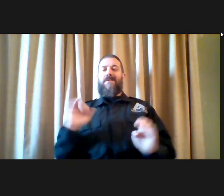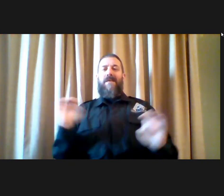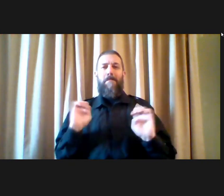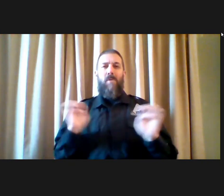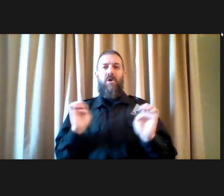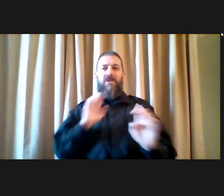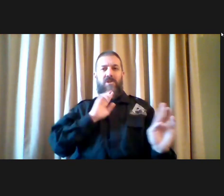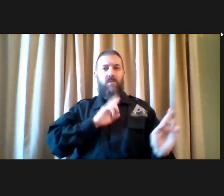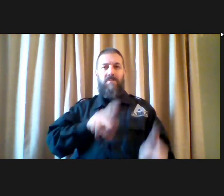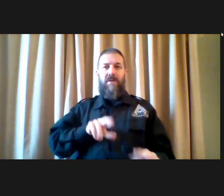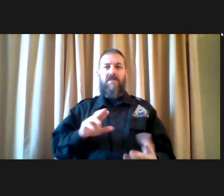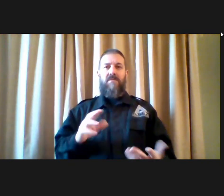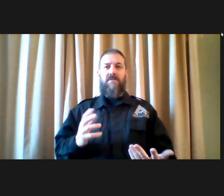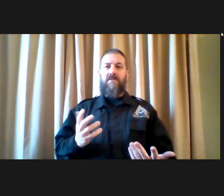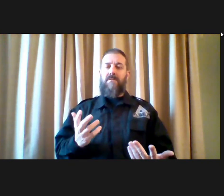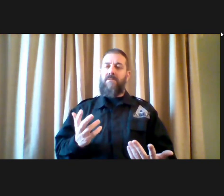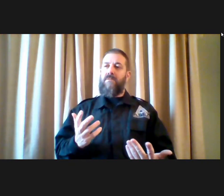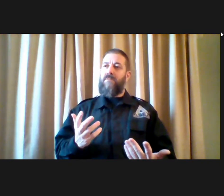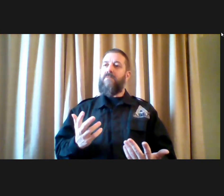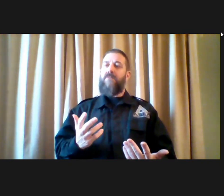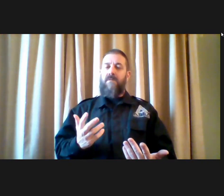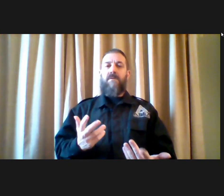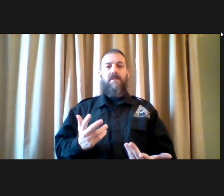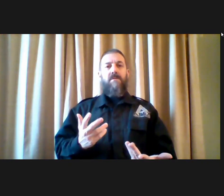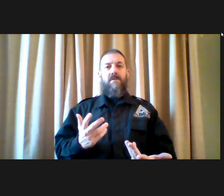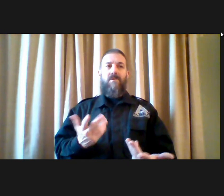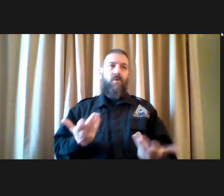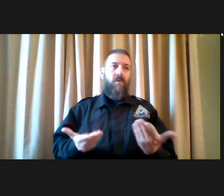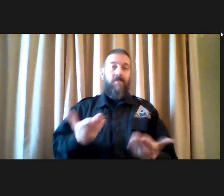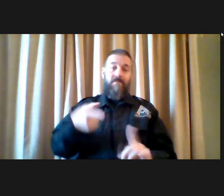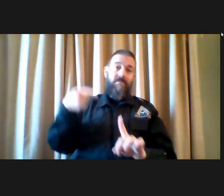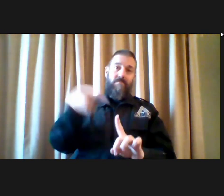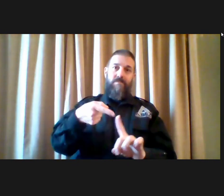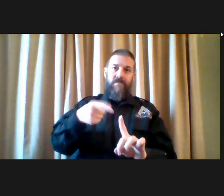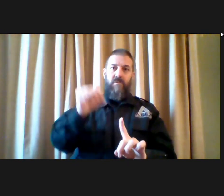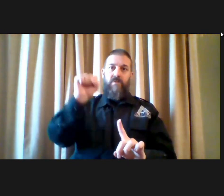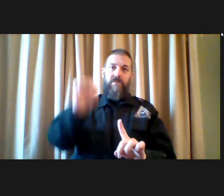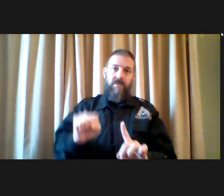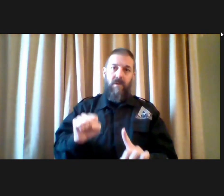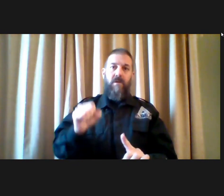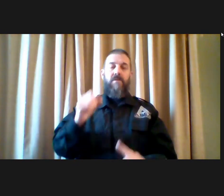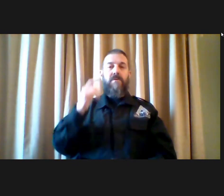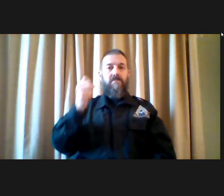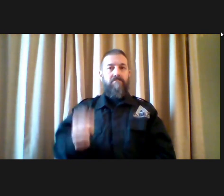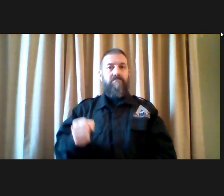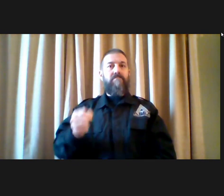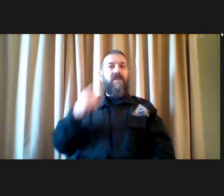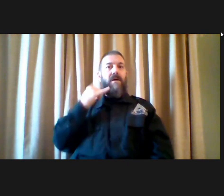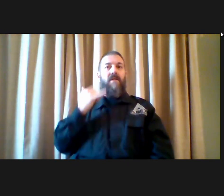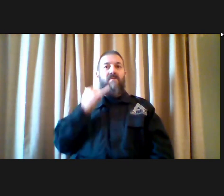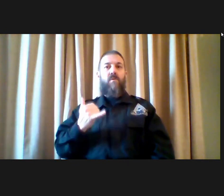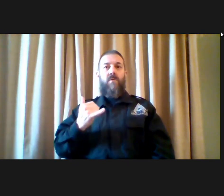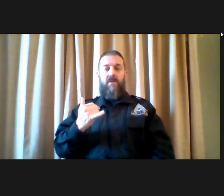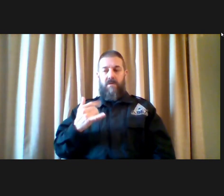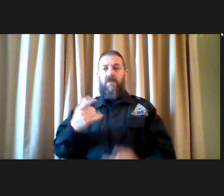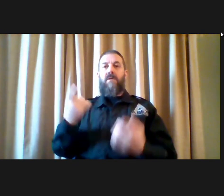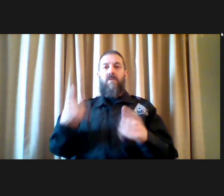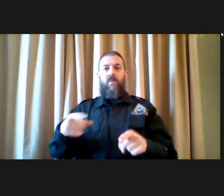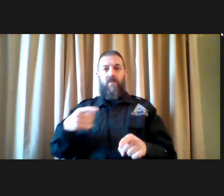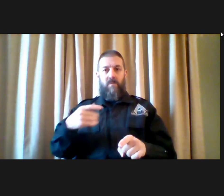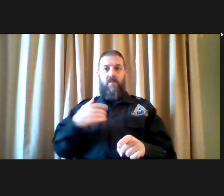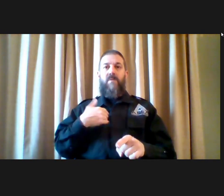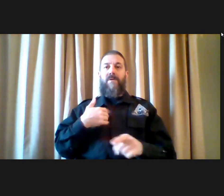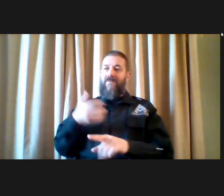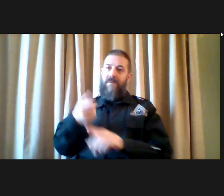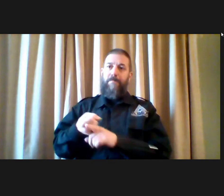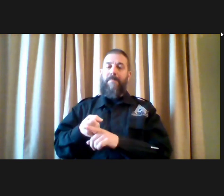where in Southern California in particular, where there's very impacted populations of lions, and we can't afford to lose any of the genetic